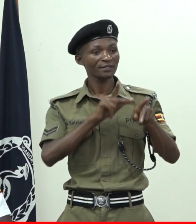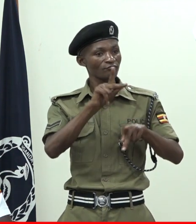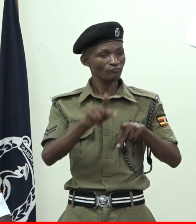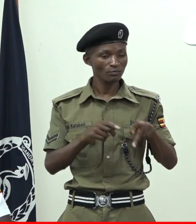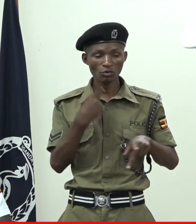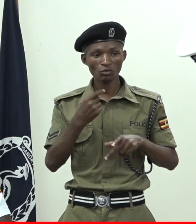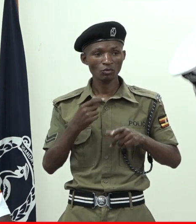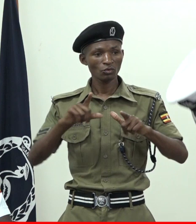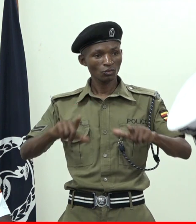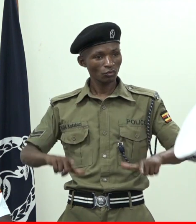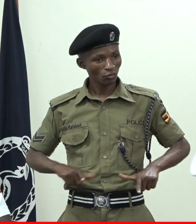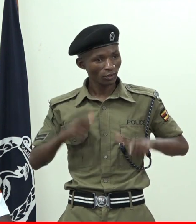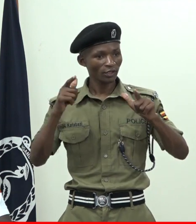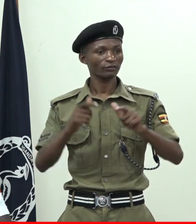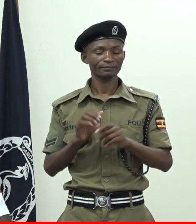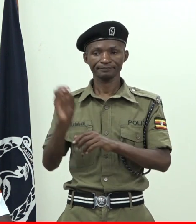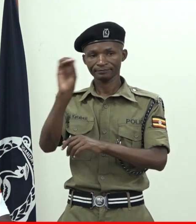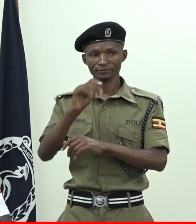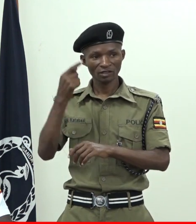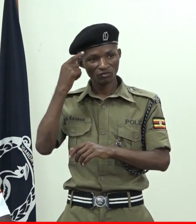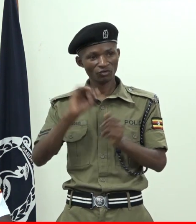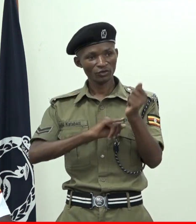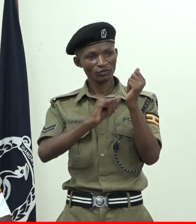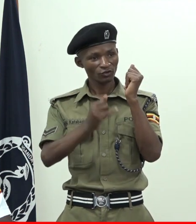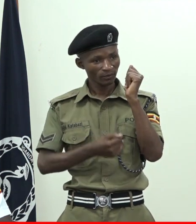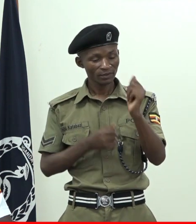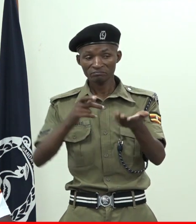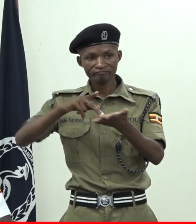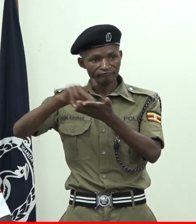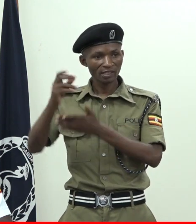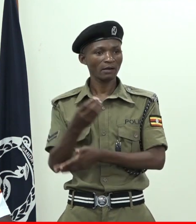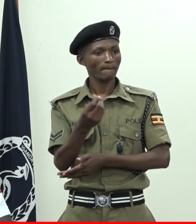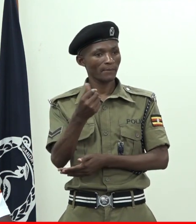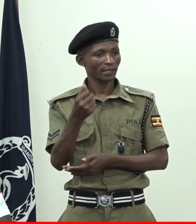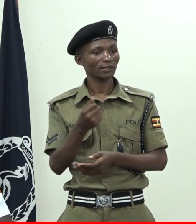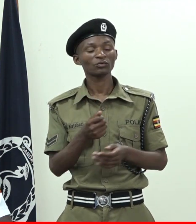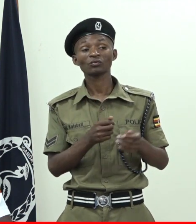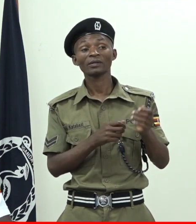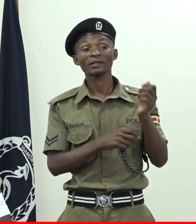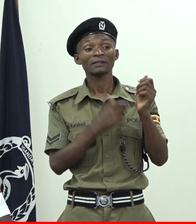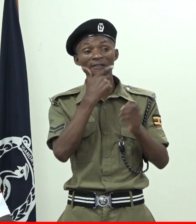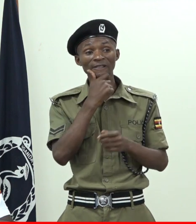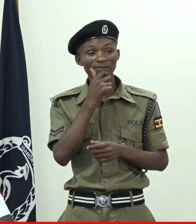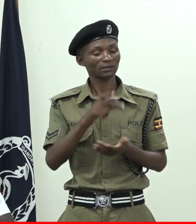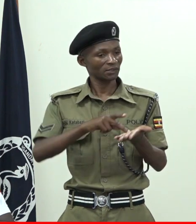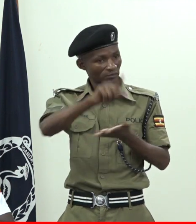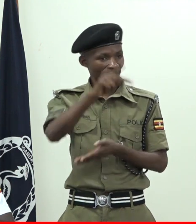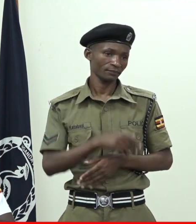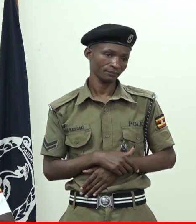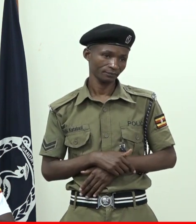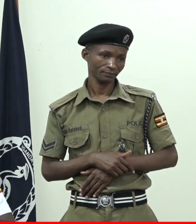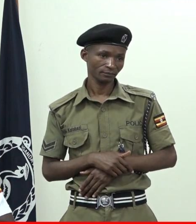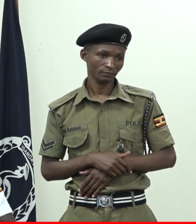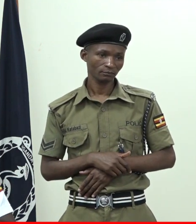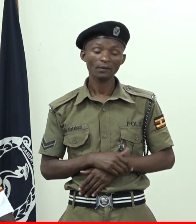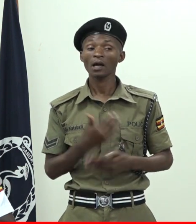leave to seek these jobs even pay money to the perpetrators. So